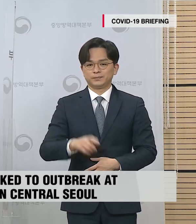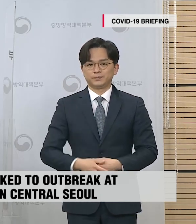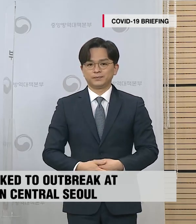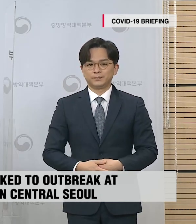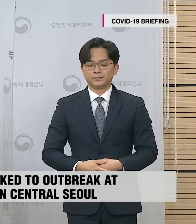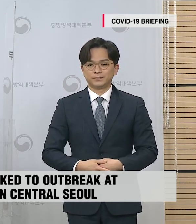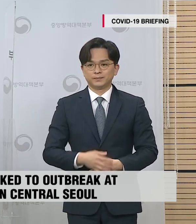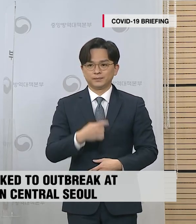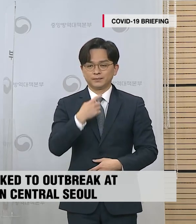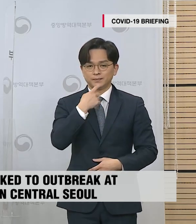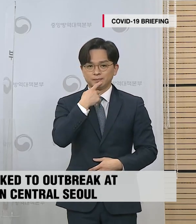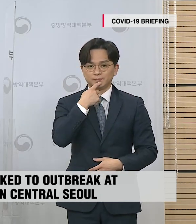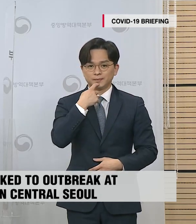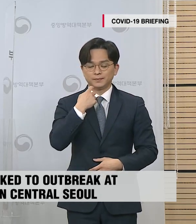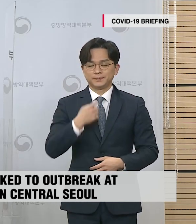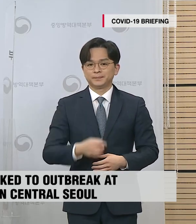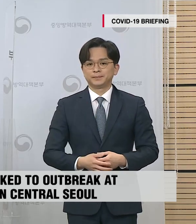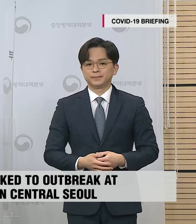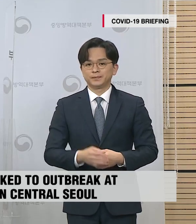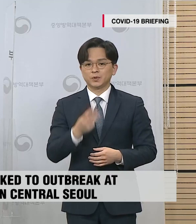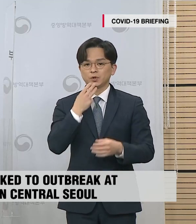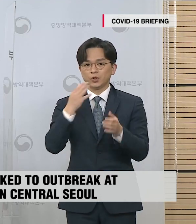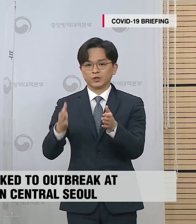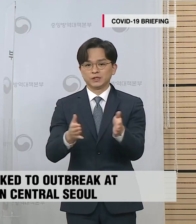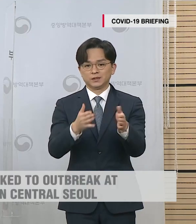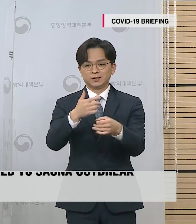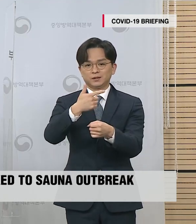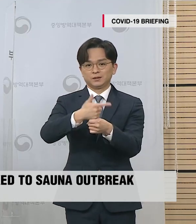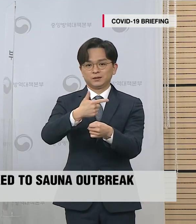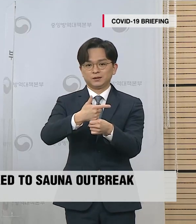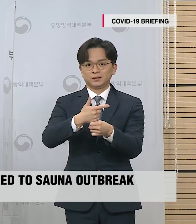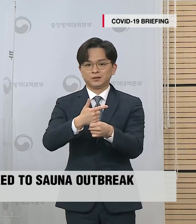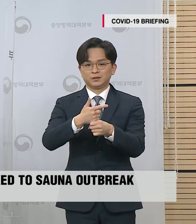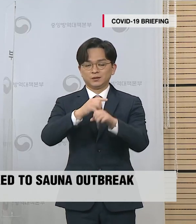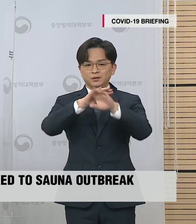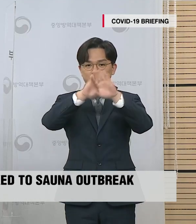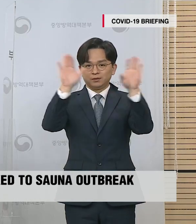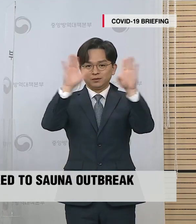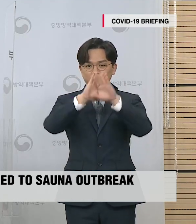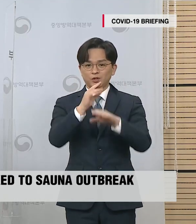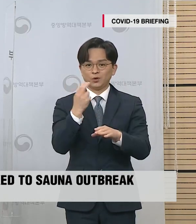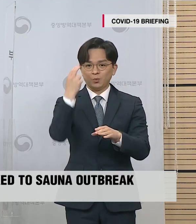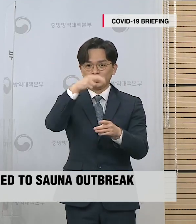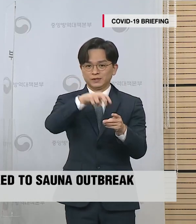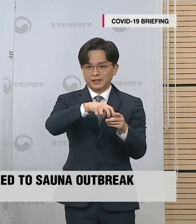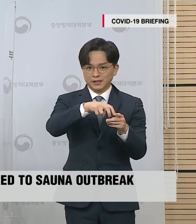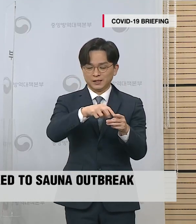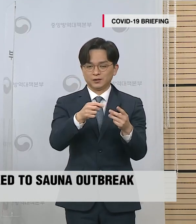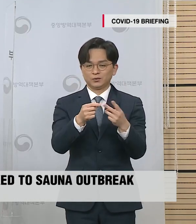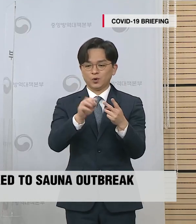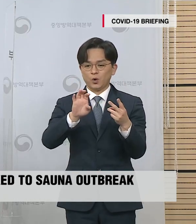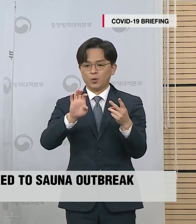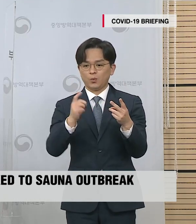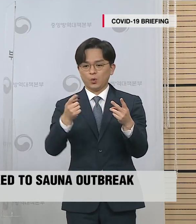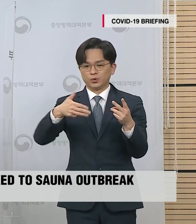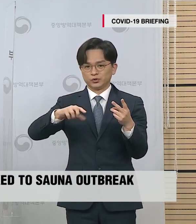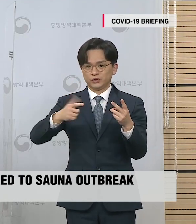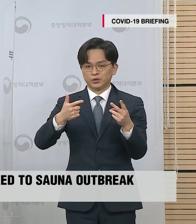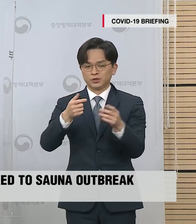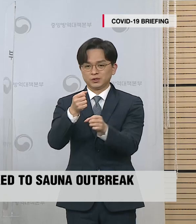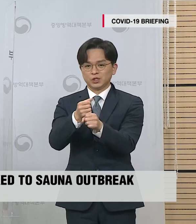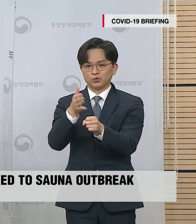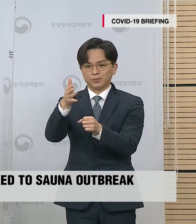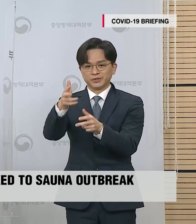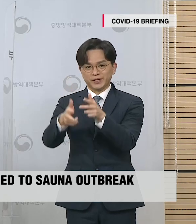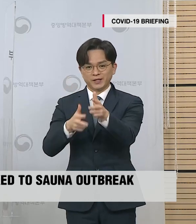total of 11 being confirmed to date. And in Gyeonggi-do province, Namyangju city, in relation to the Night